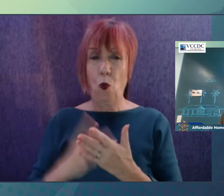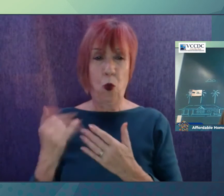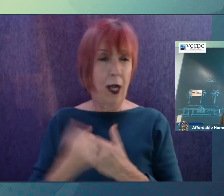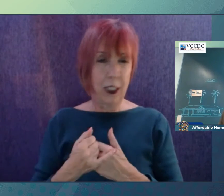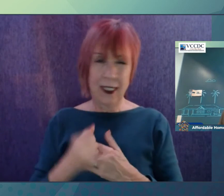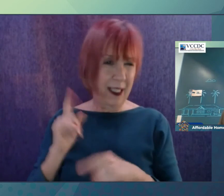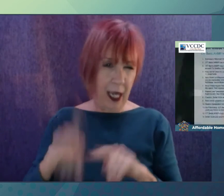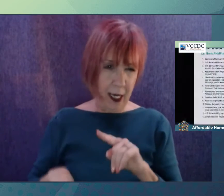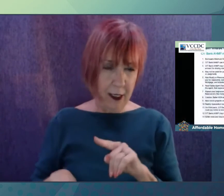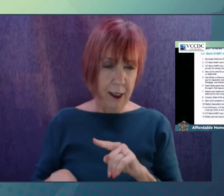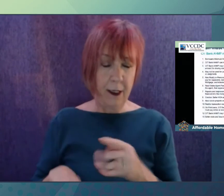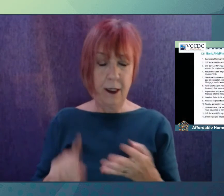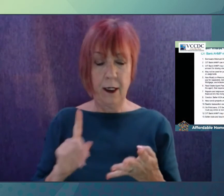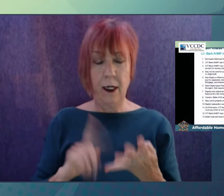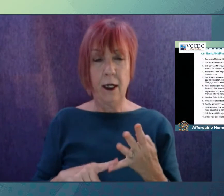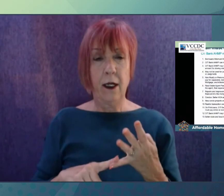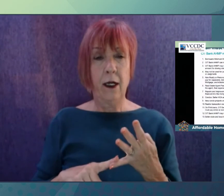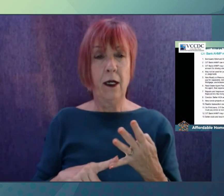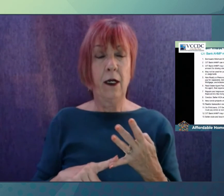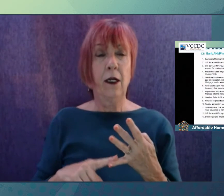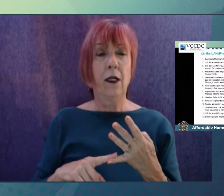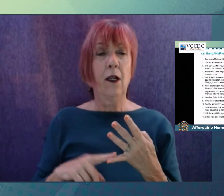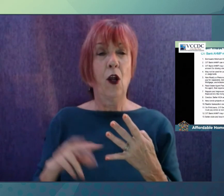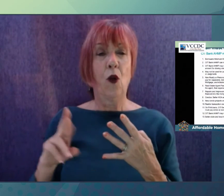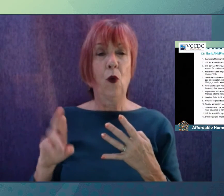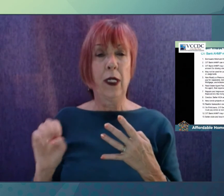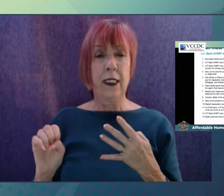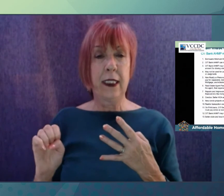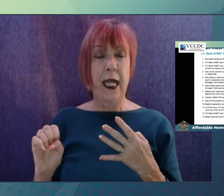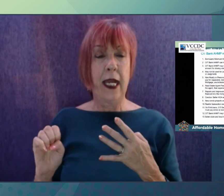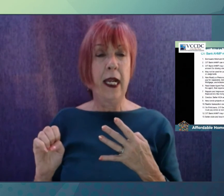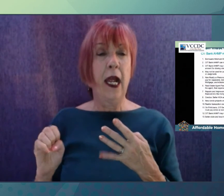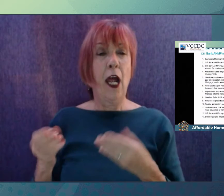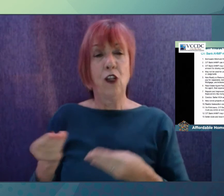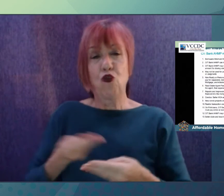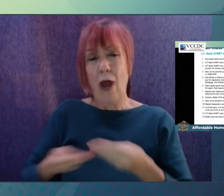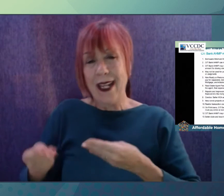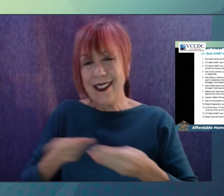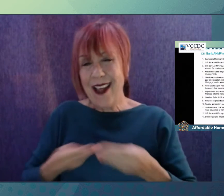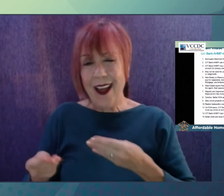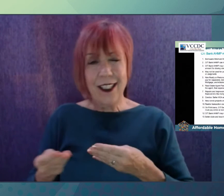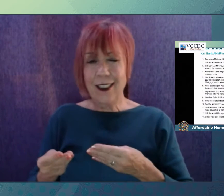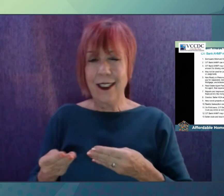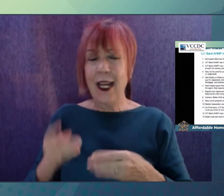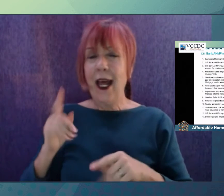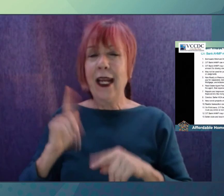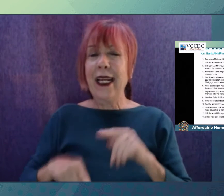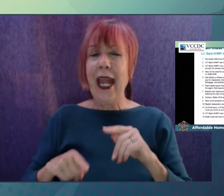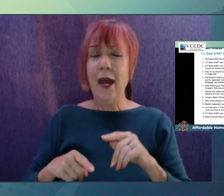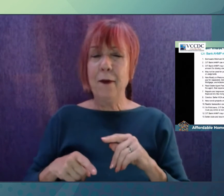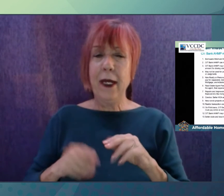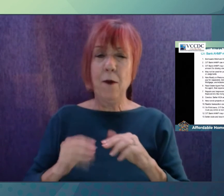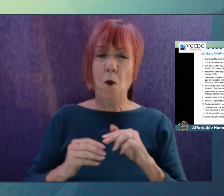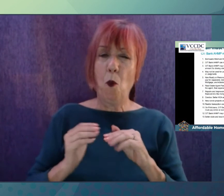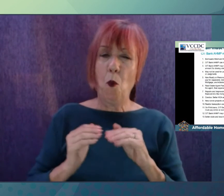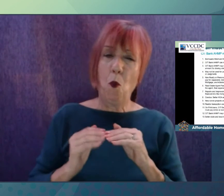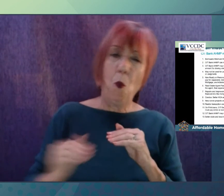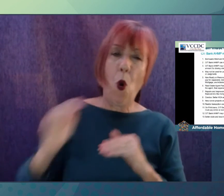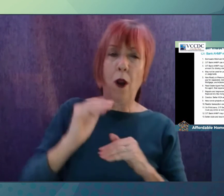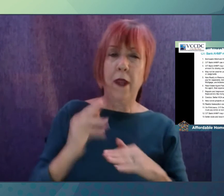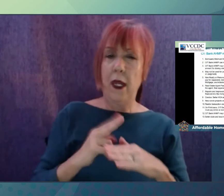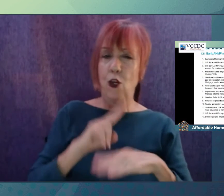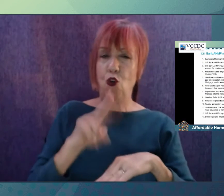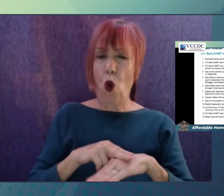particular product. Realtor transaction coordination fees may not exceed typical fees charged by realtors due to